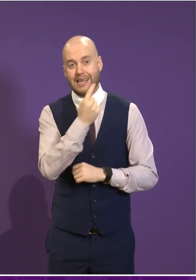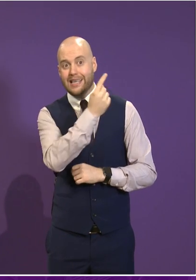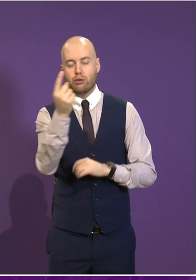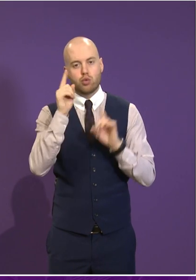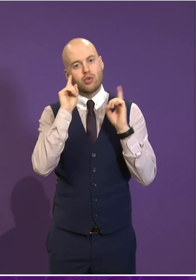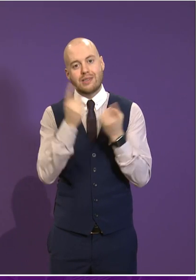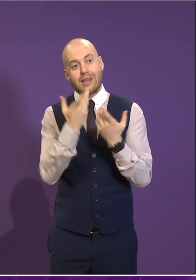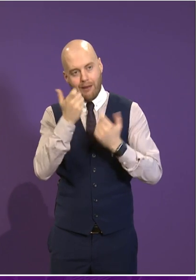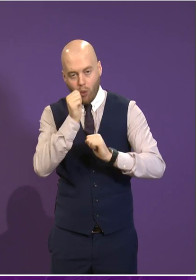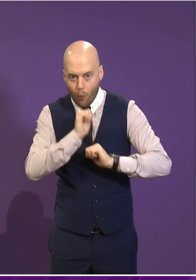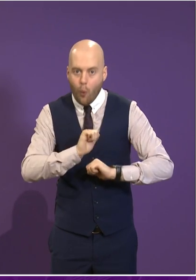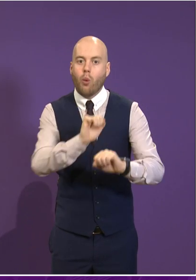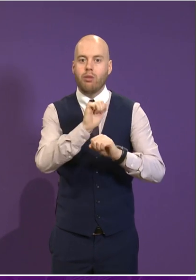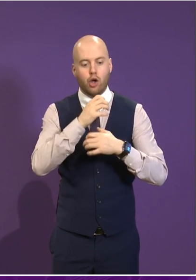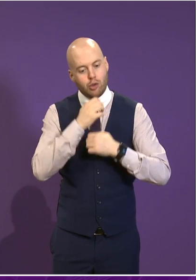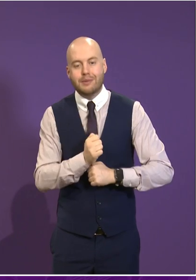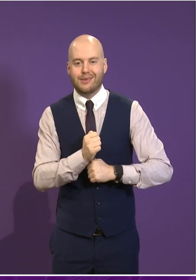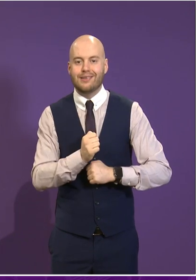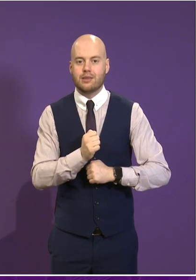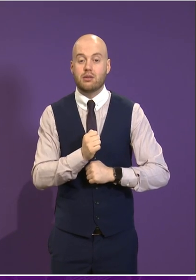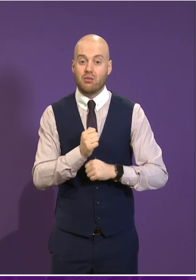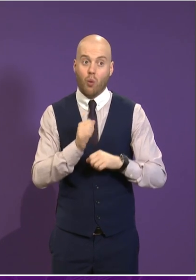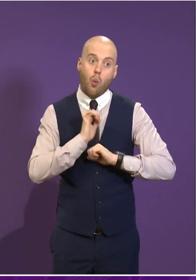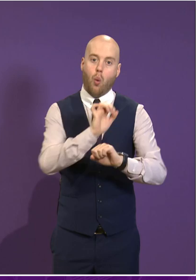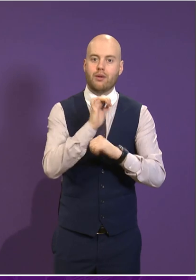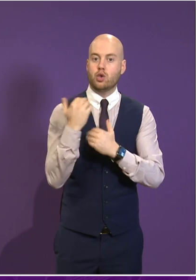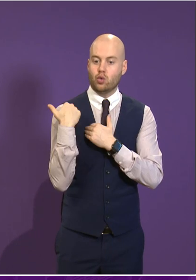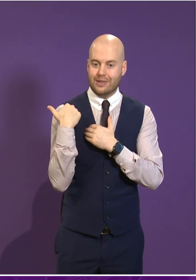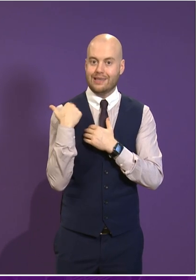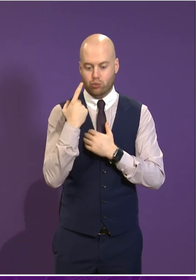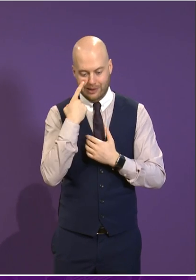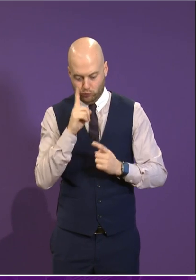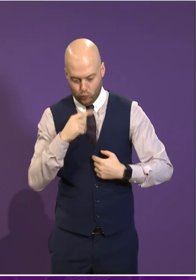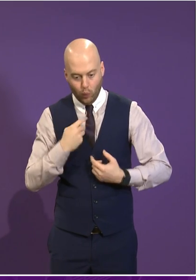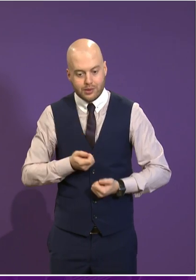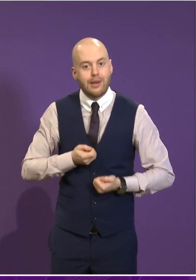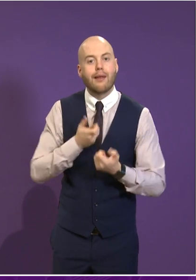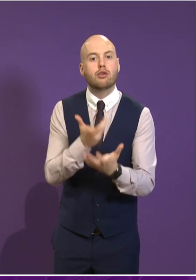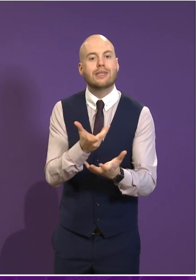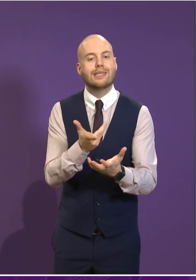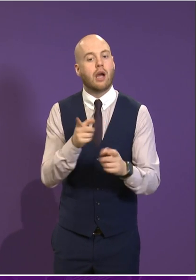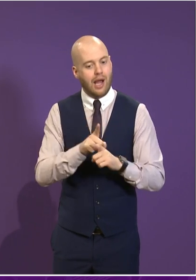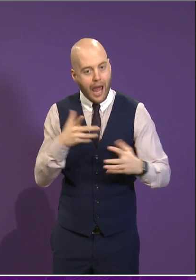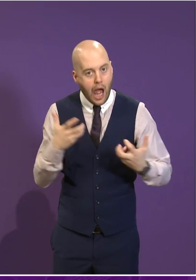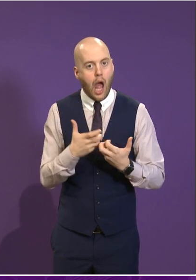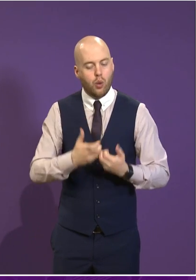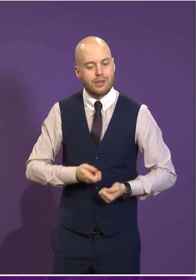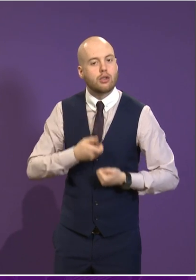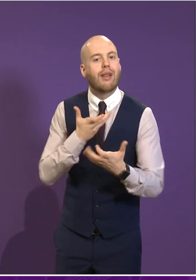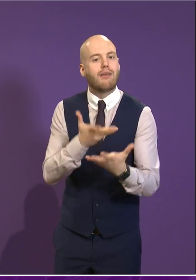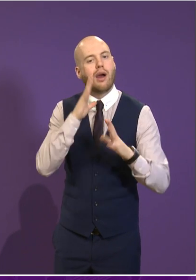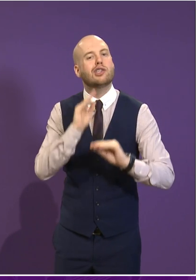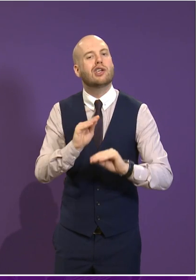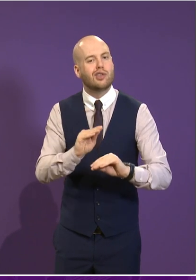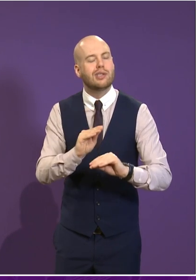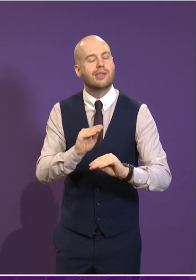It's anticipatory duties to look at what they are delivering and how they are delivering it. So I think there's a lot more that